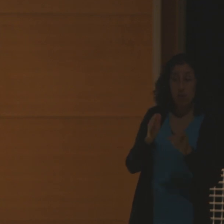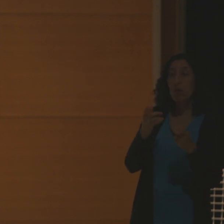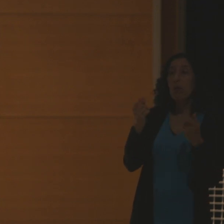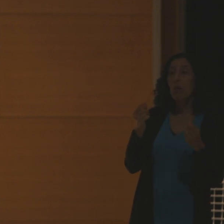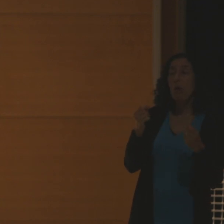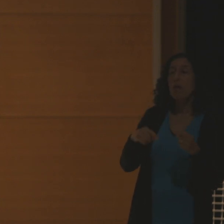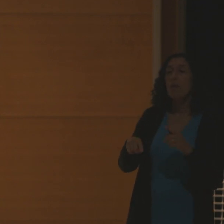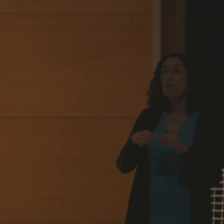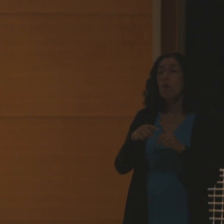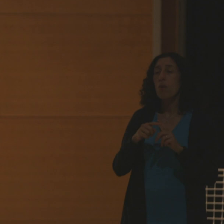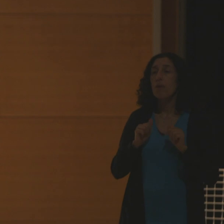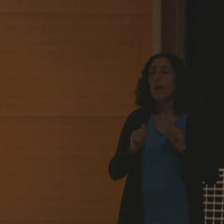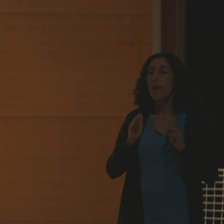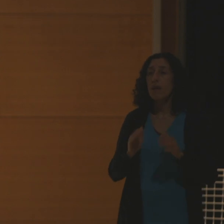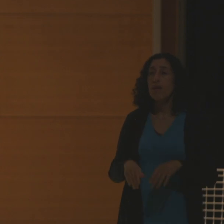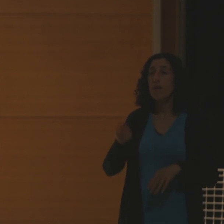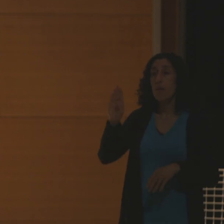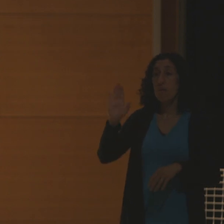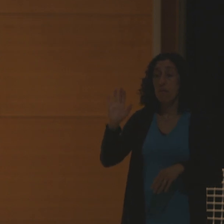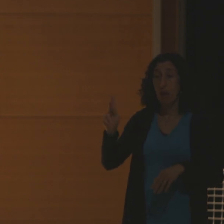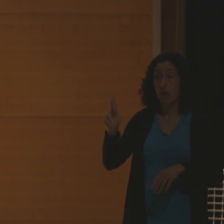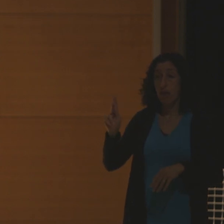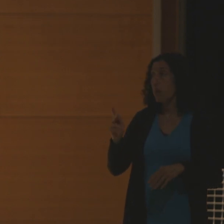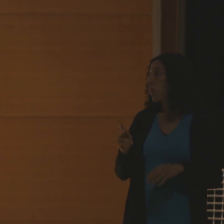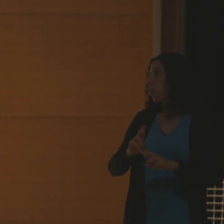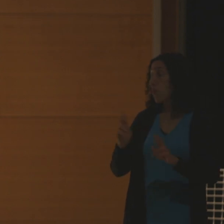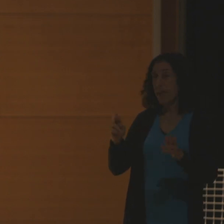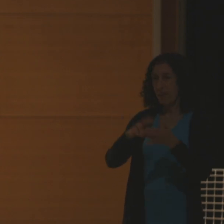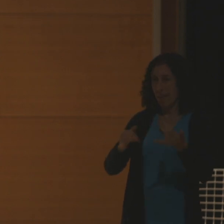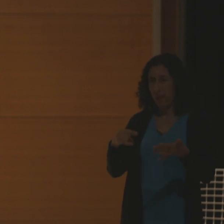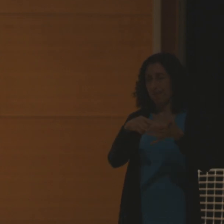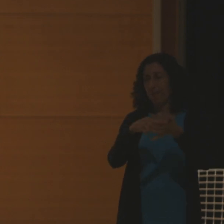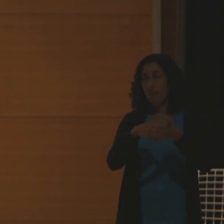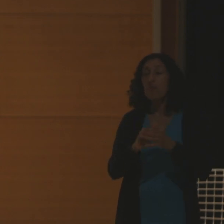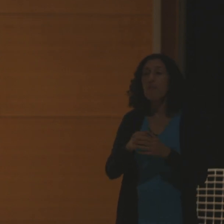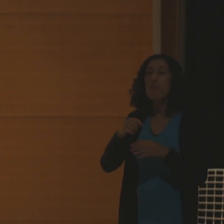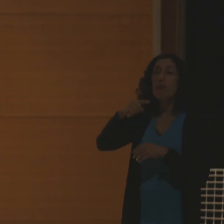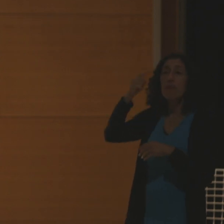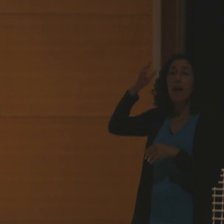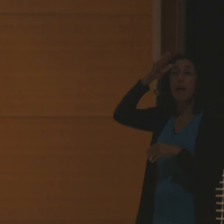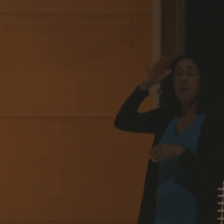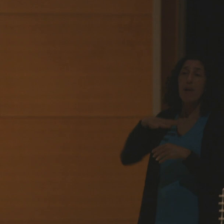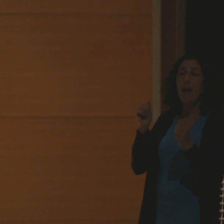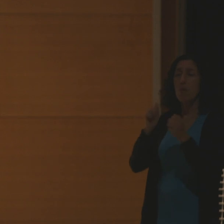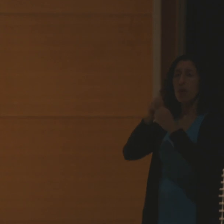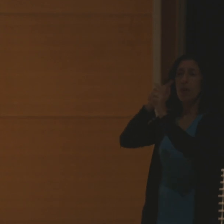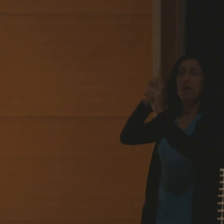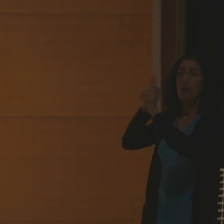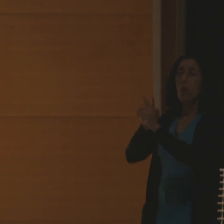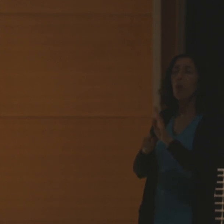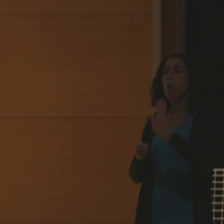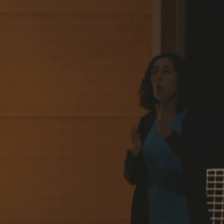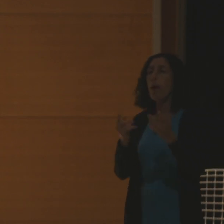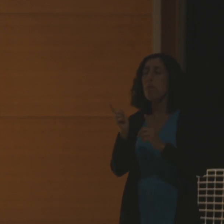Darren, aka Buck. There's nothing like a black man on a mission. No, let me revise that. There's nothing